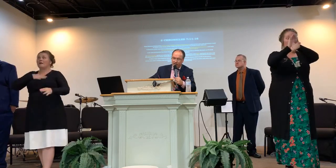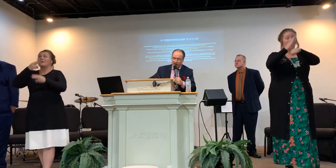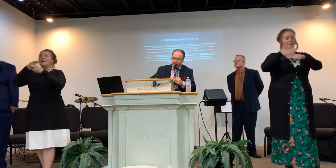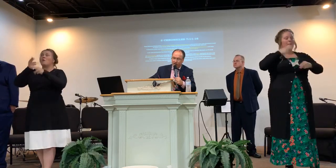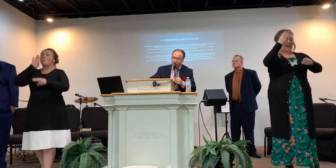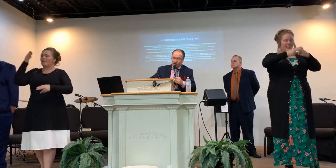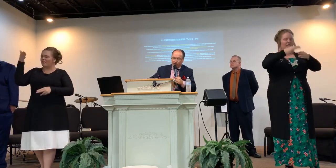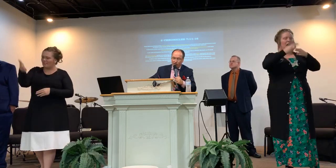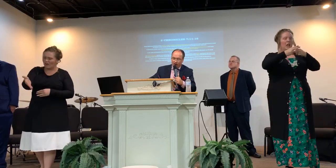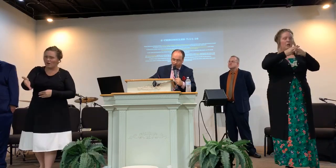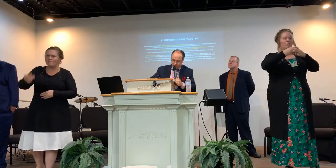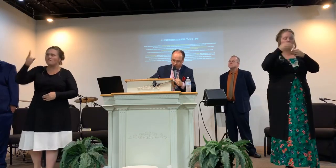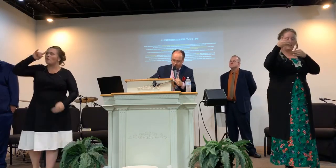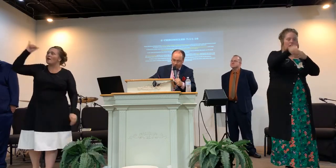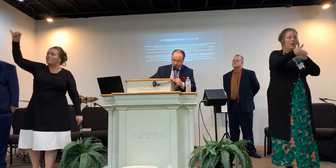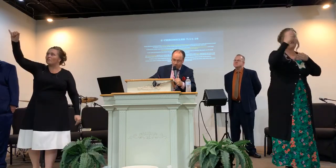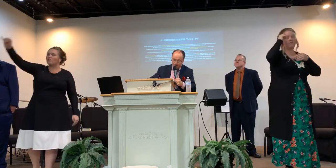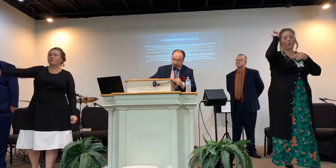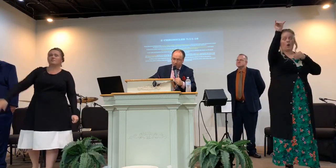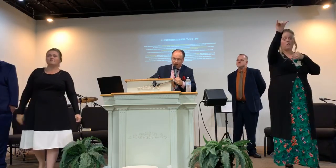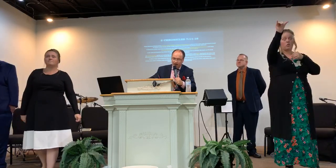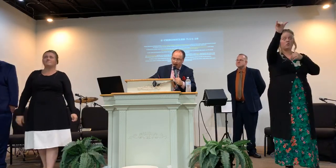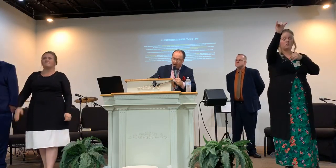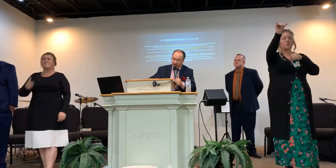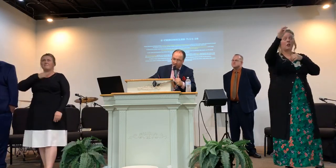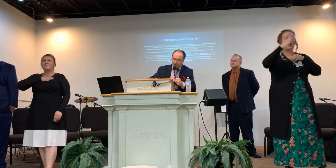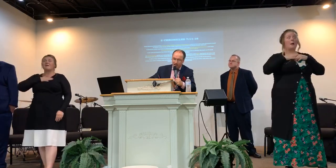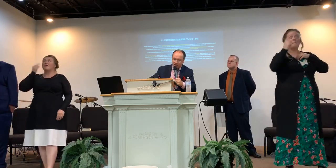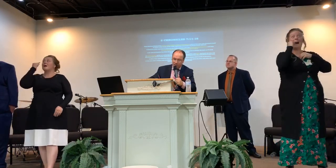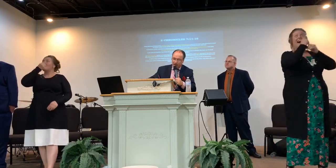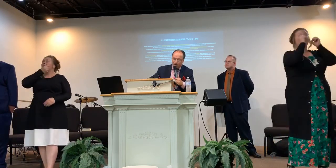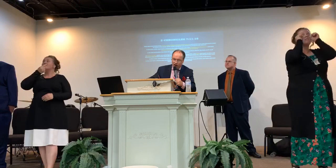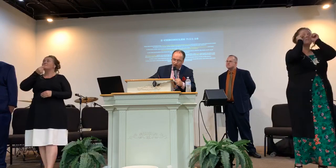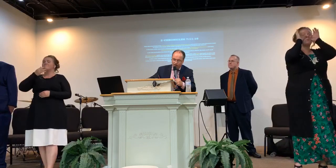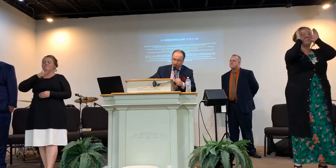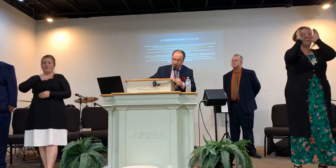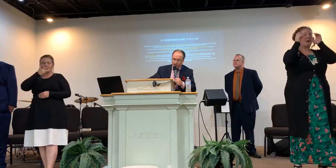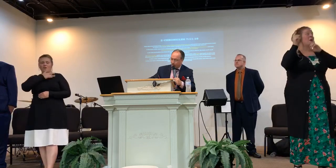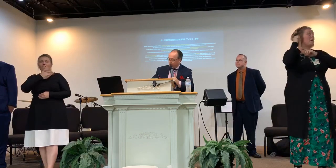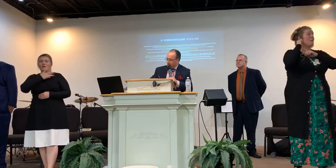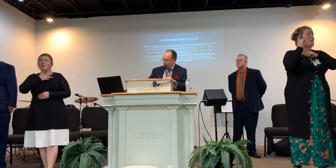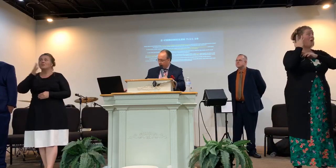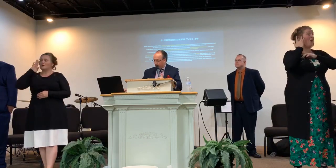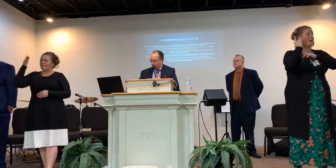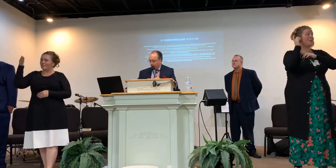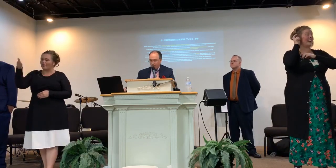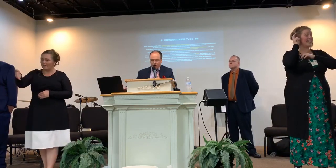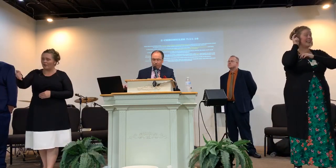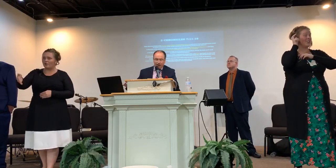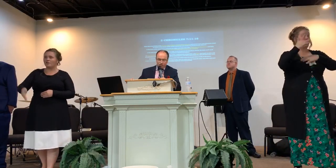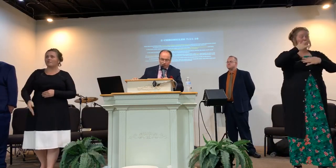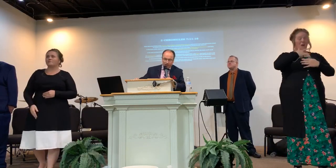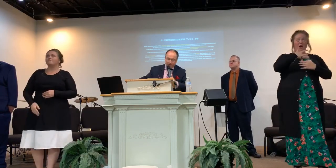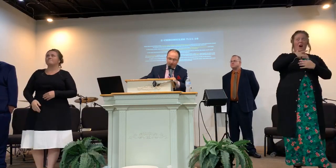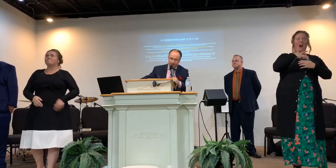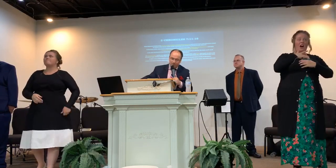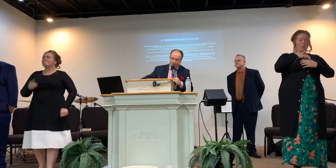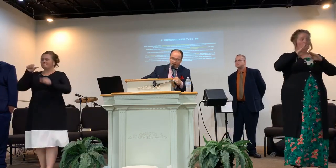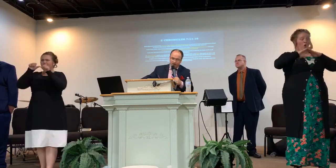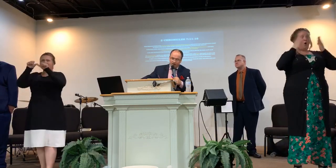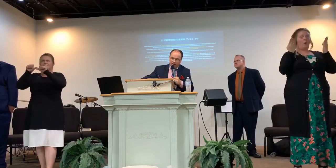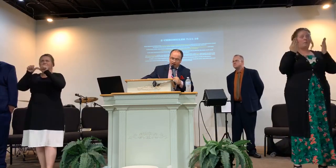may be there forever. And mine eyes and my heart shall be there perpetually.